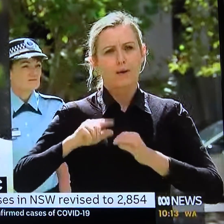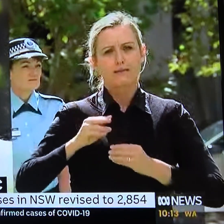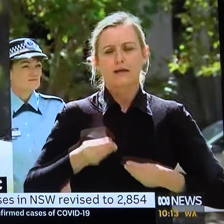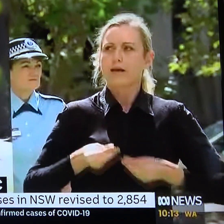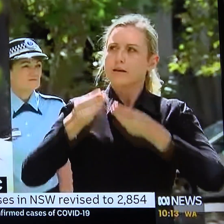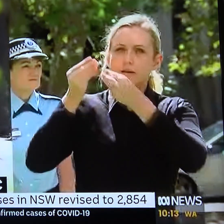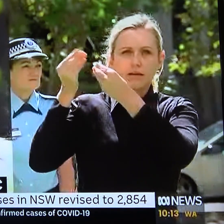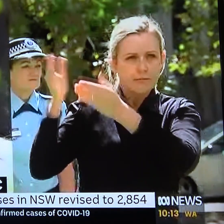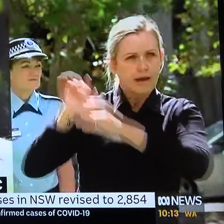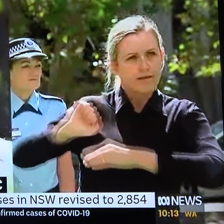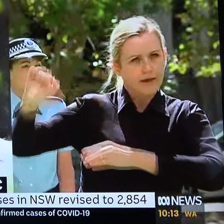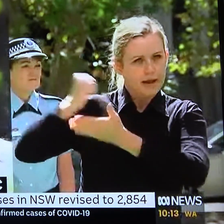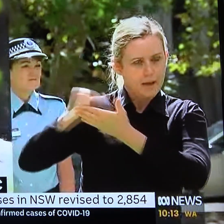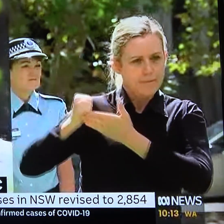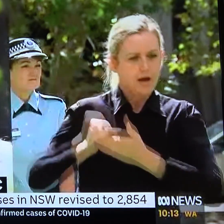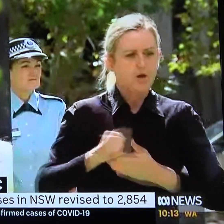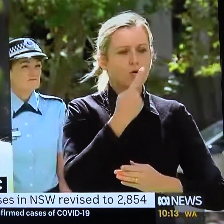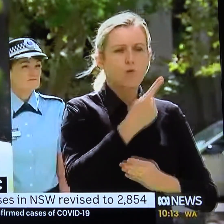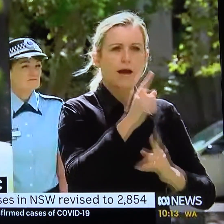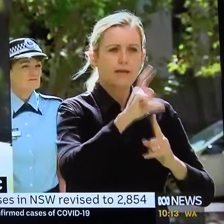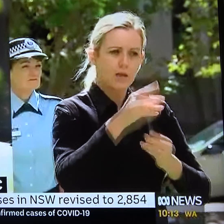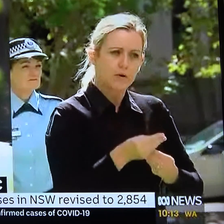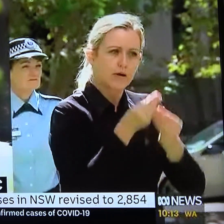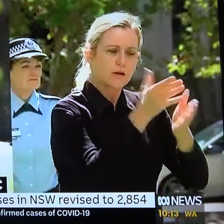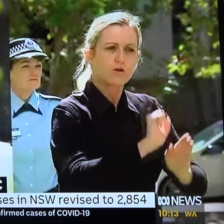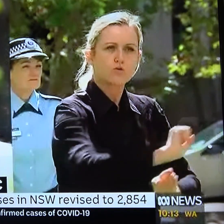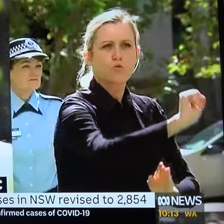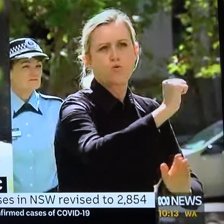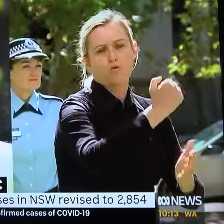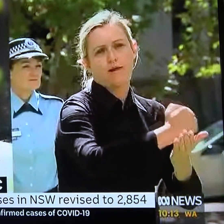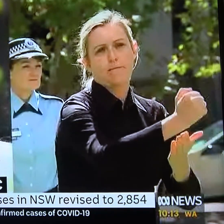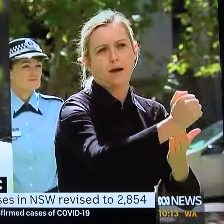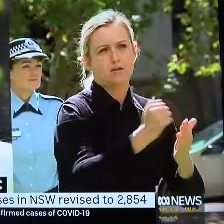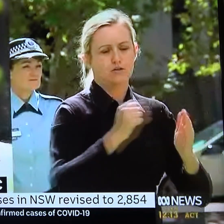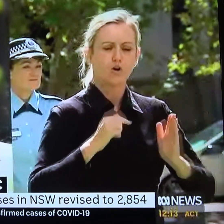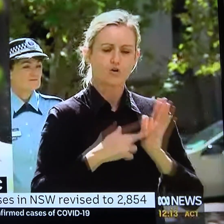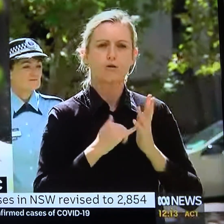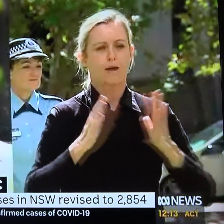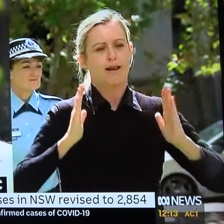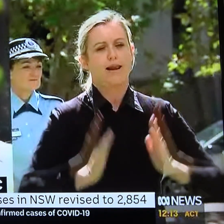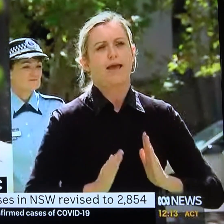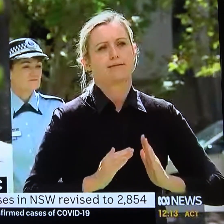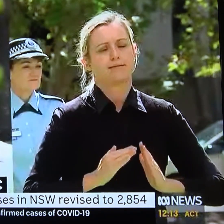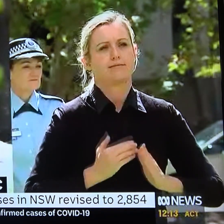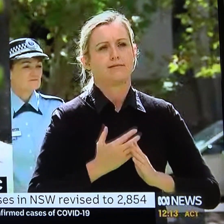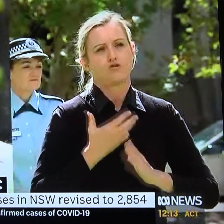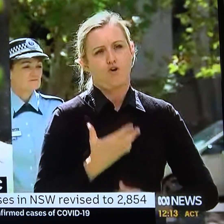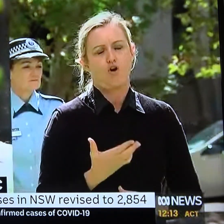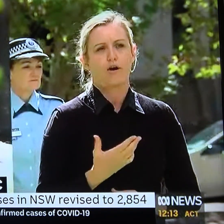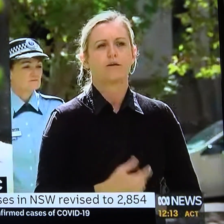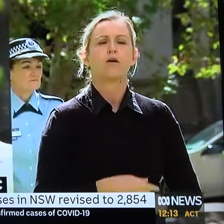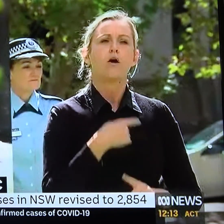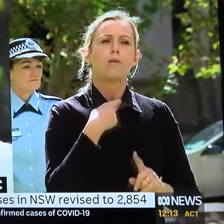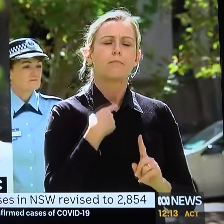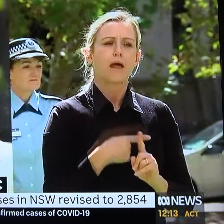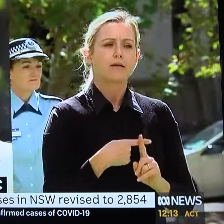there was an additional report where there had been a test first reported as positive, but subsequent testing showed that to be